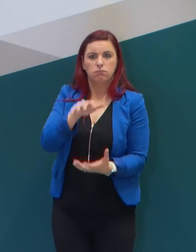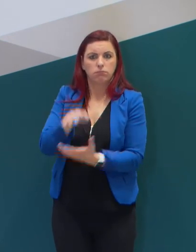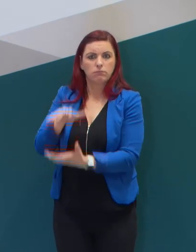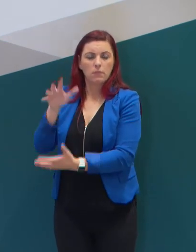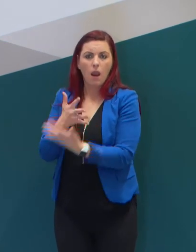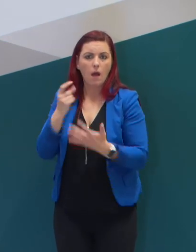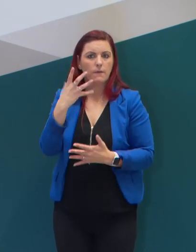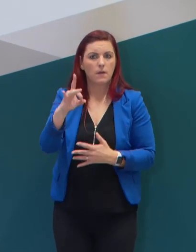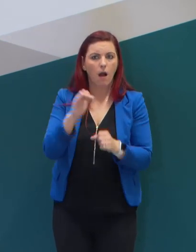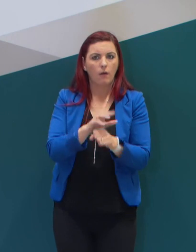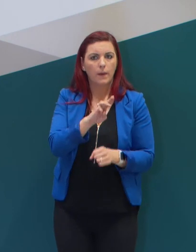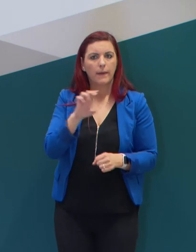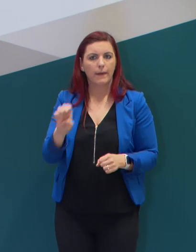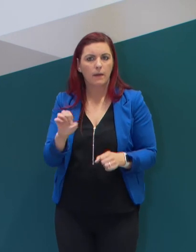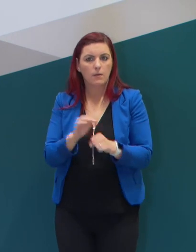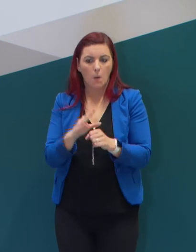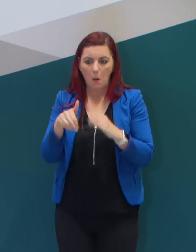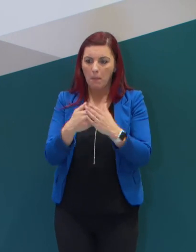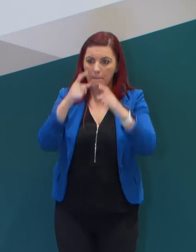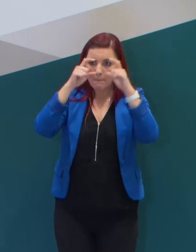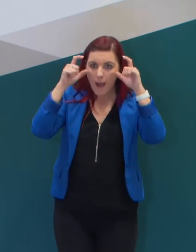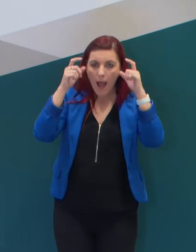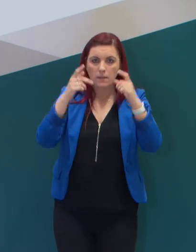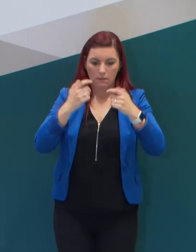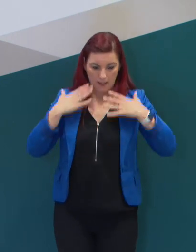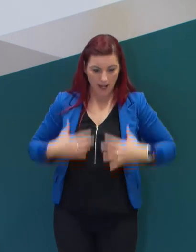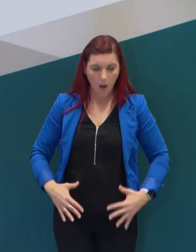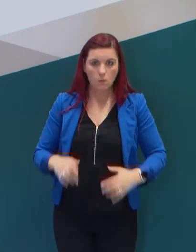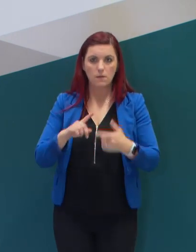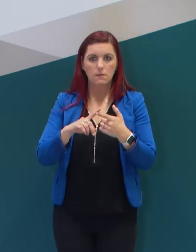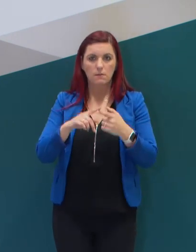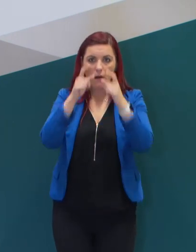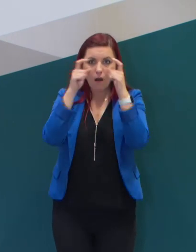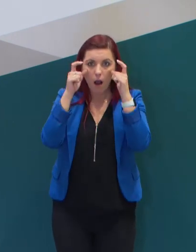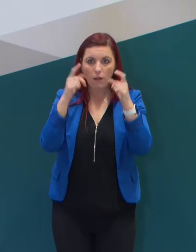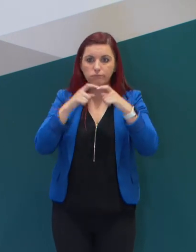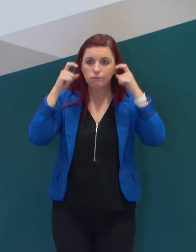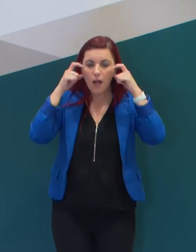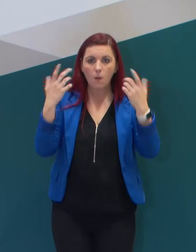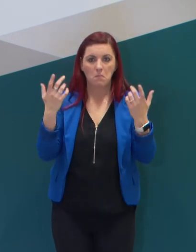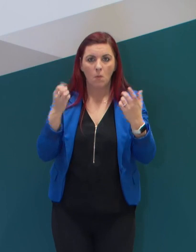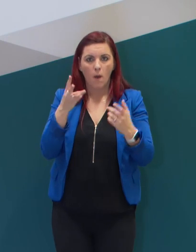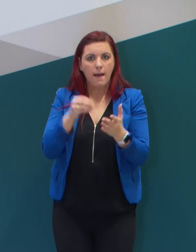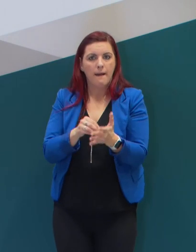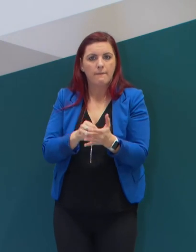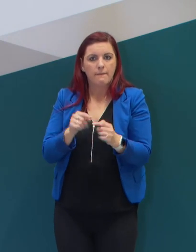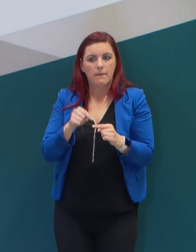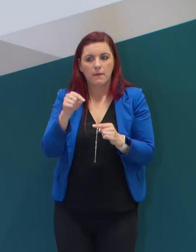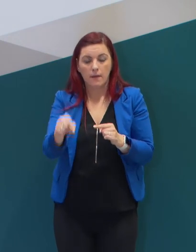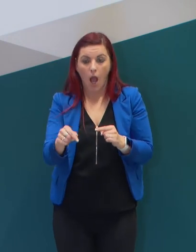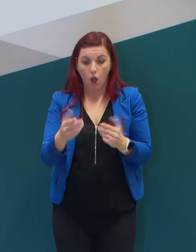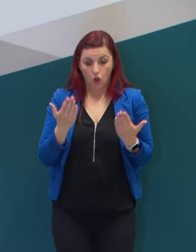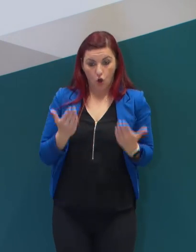of personal protective equipment, including protective masks, gowns and goggles. Our current stocks are certainly